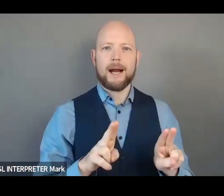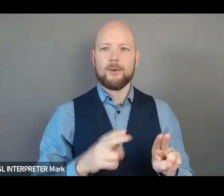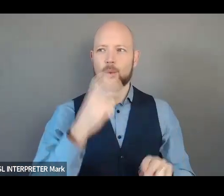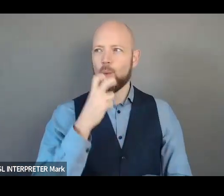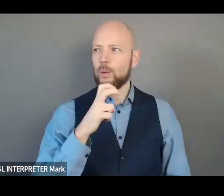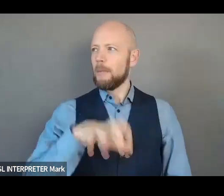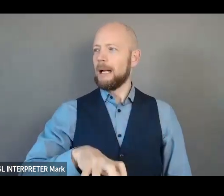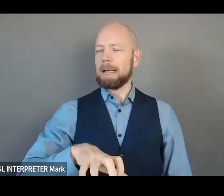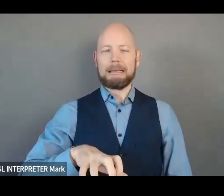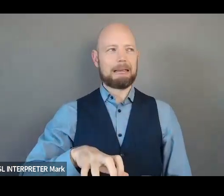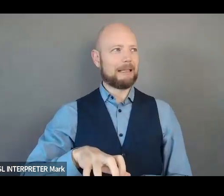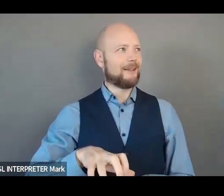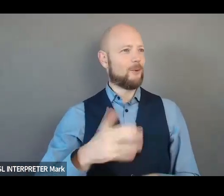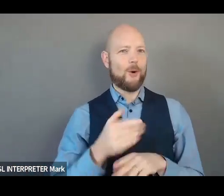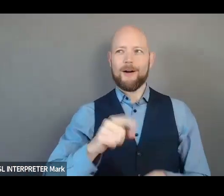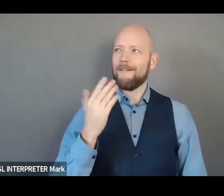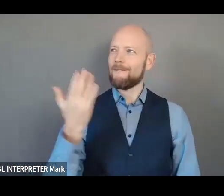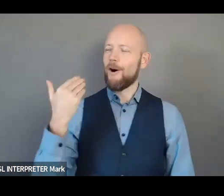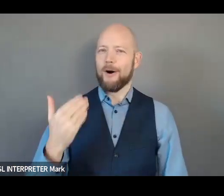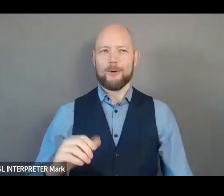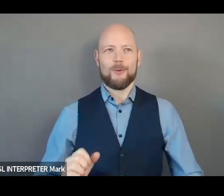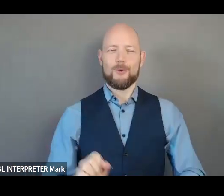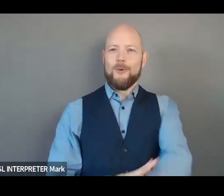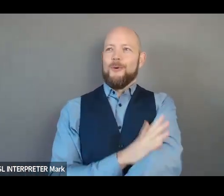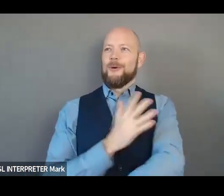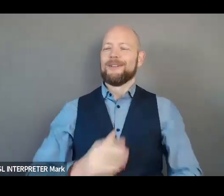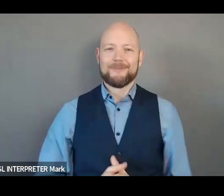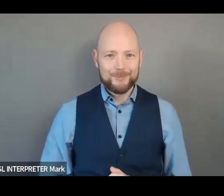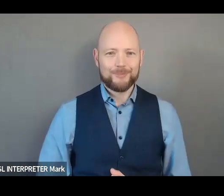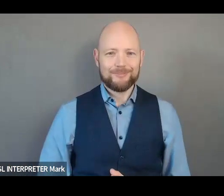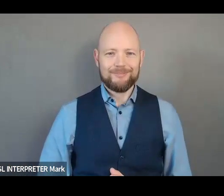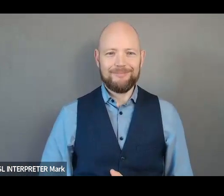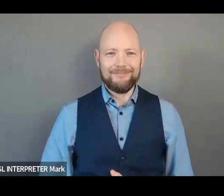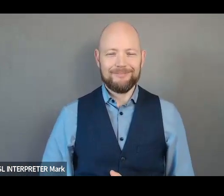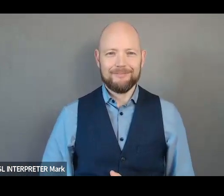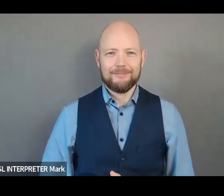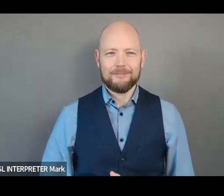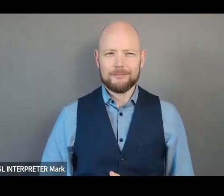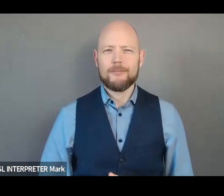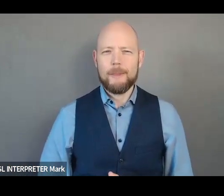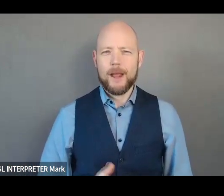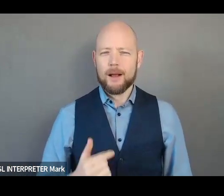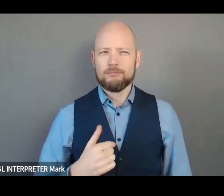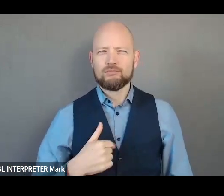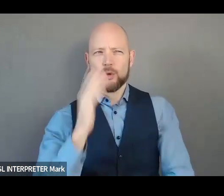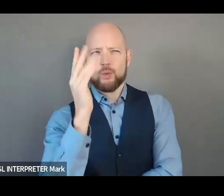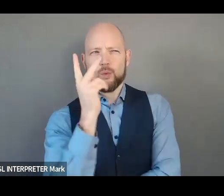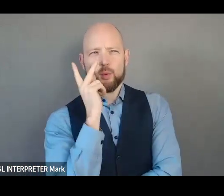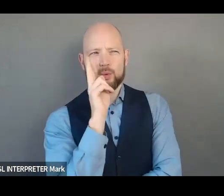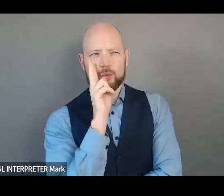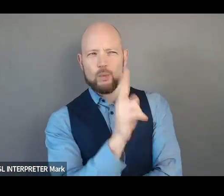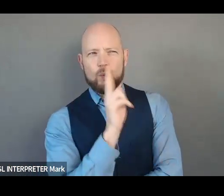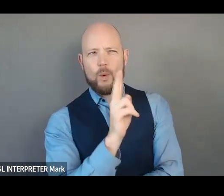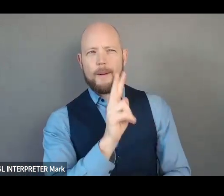going to start just by picking up two things that have come up in the conversation thus far about the nature of the caucus and the